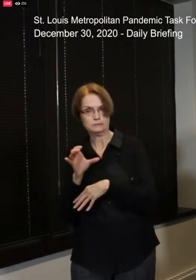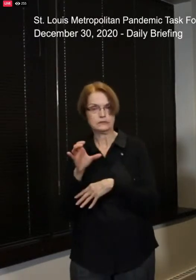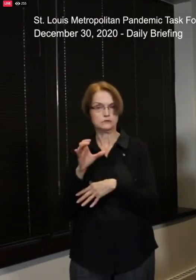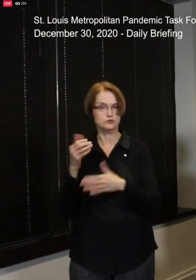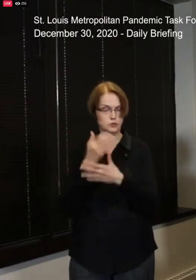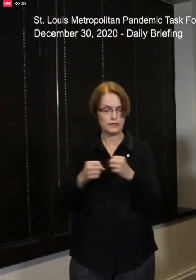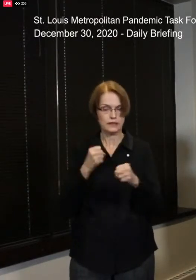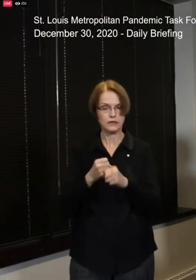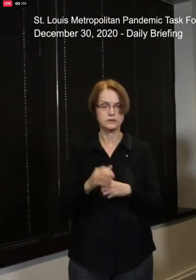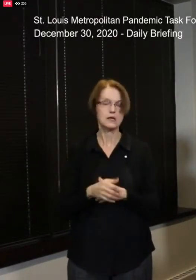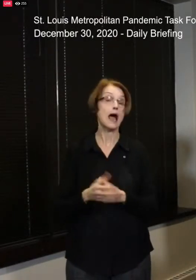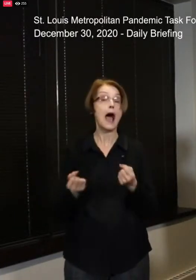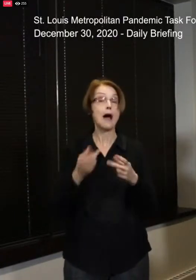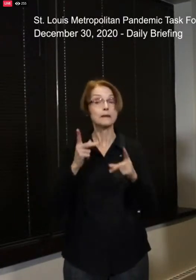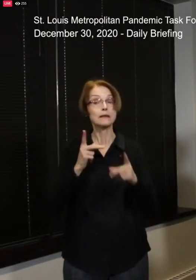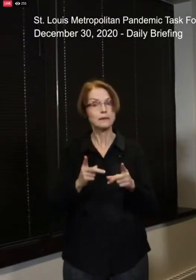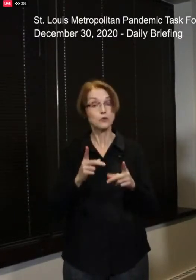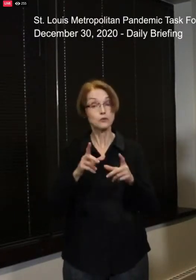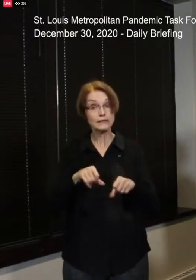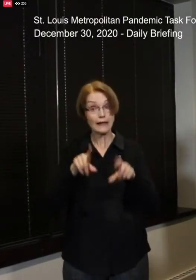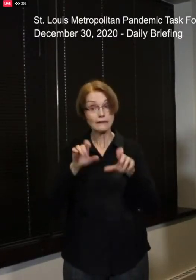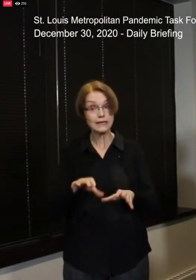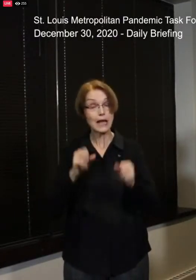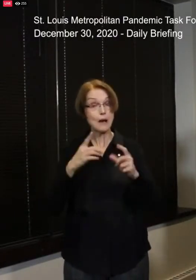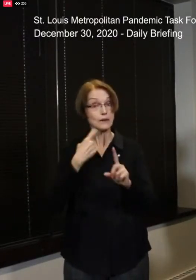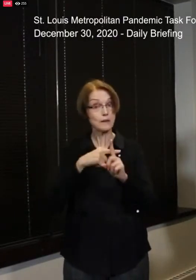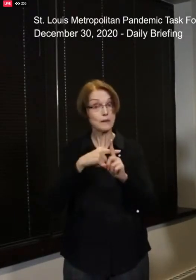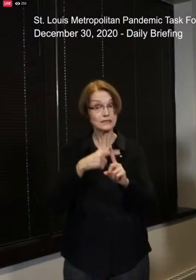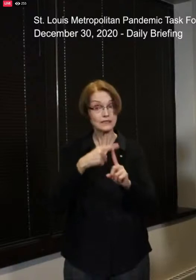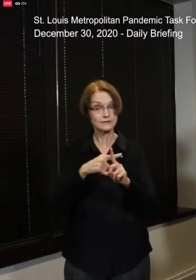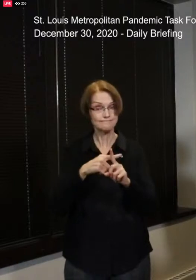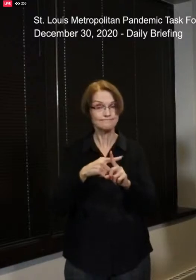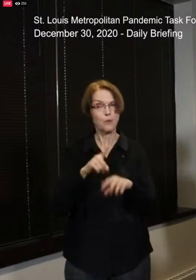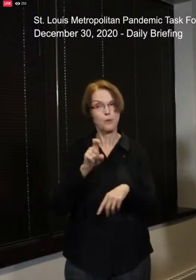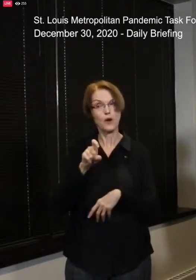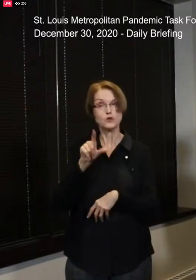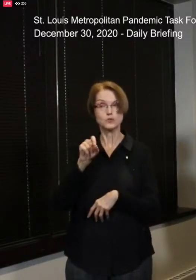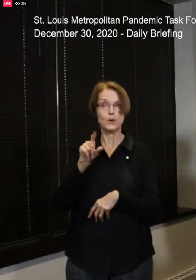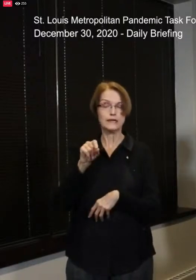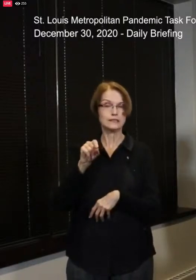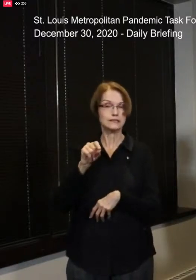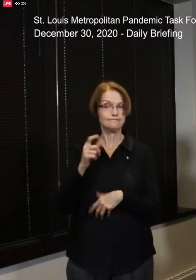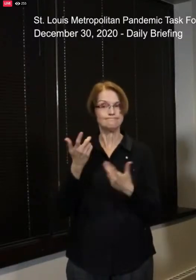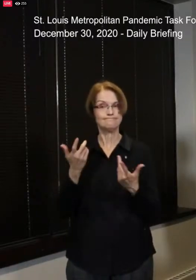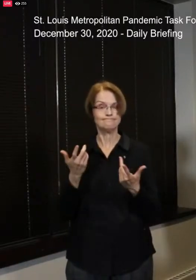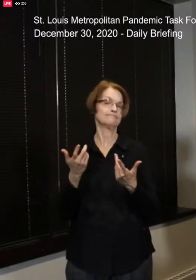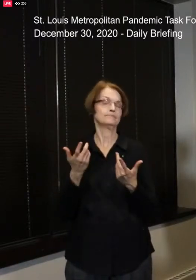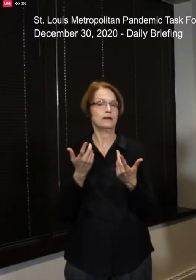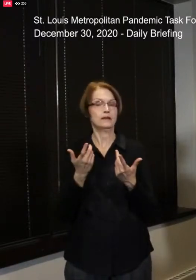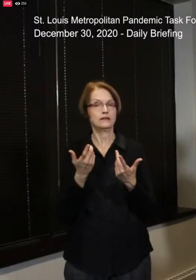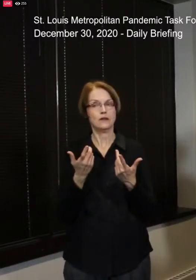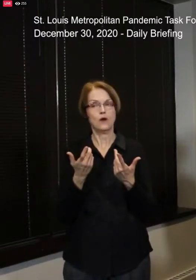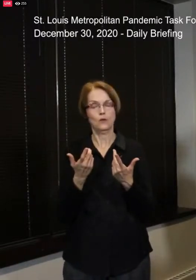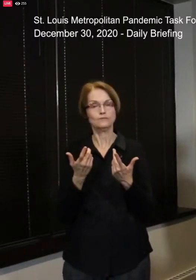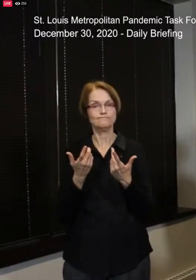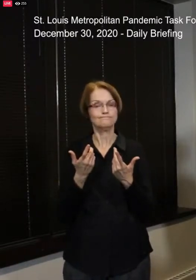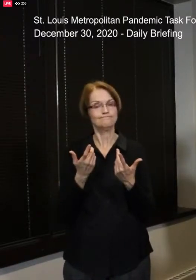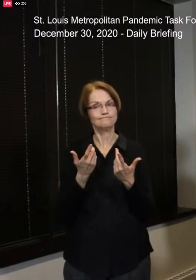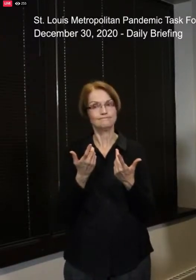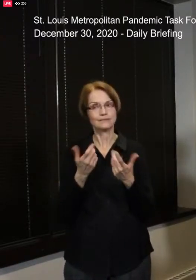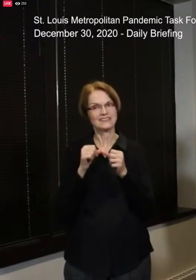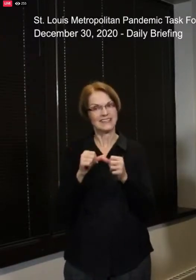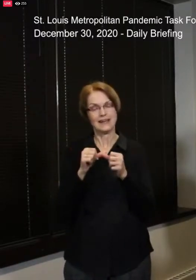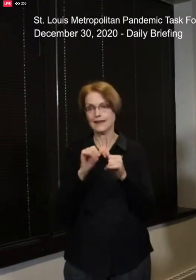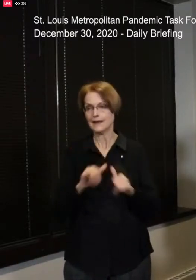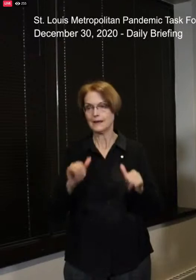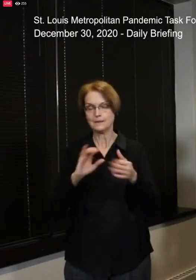still very high. It's hovering right around 20. It's been consistently there for a little bit of time. Still much